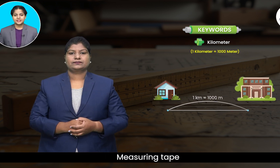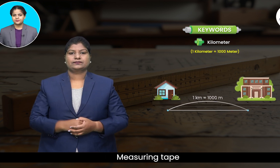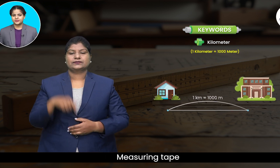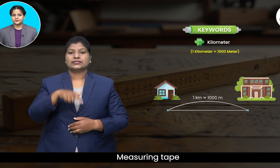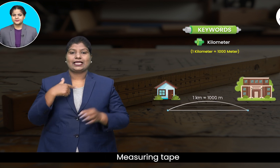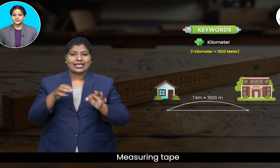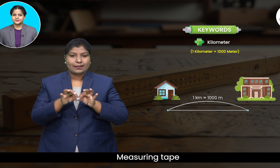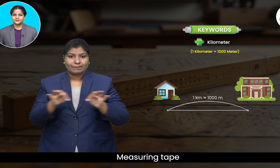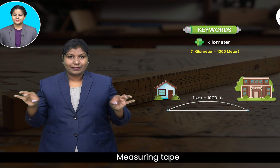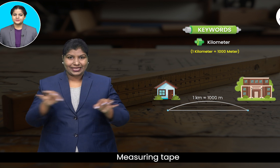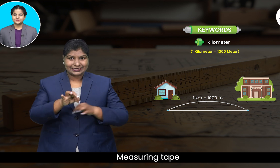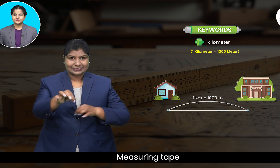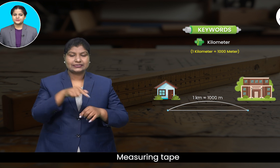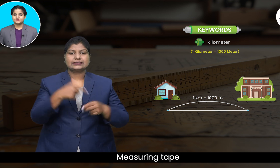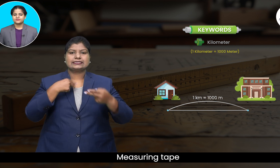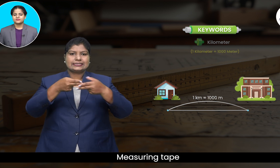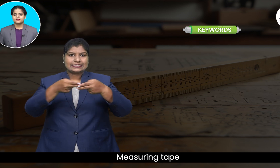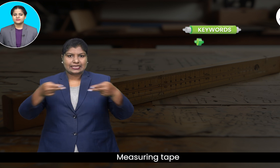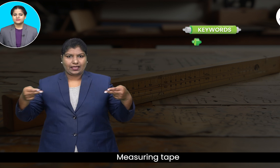Measuring tape.